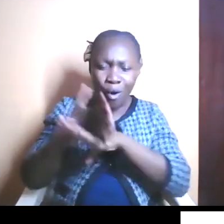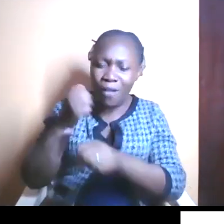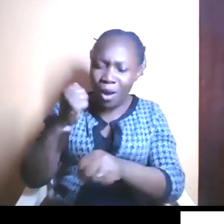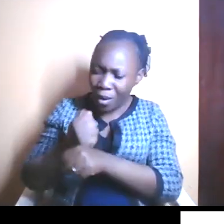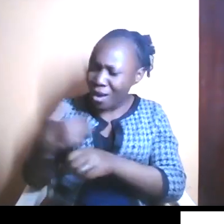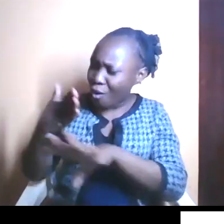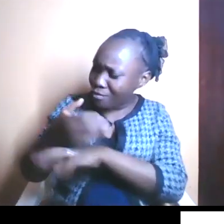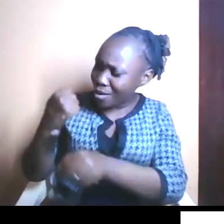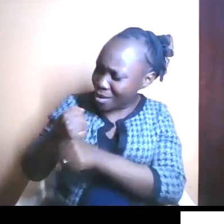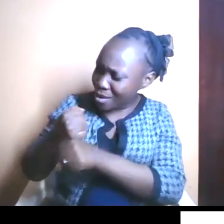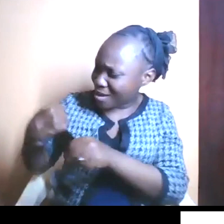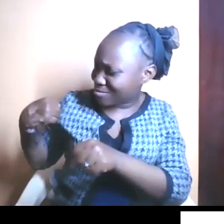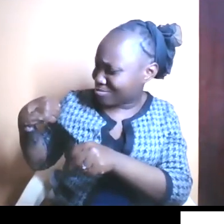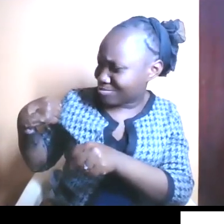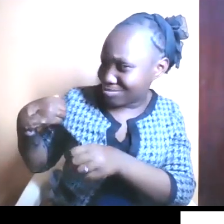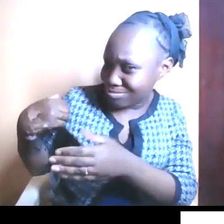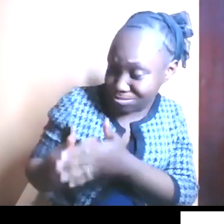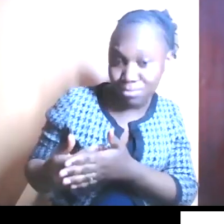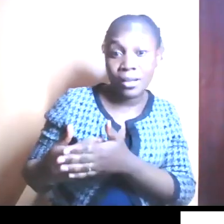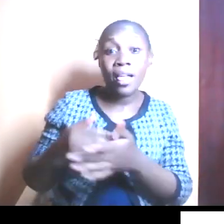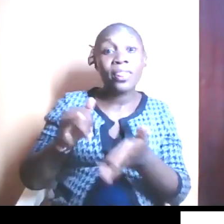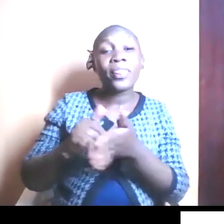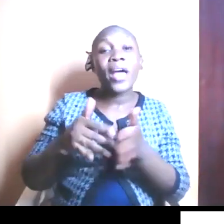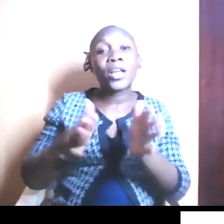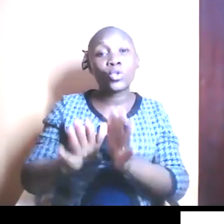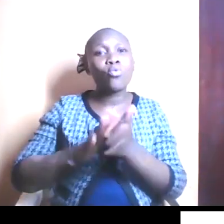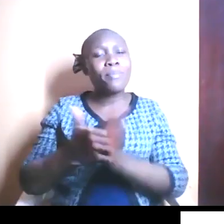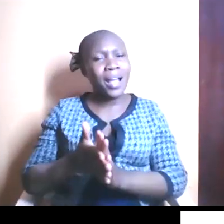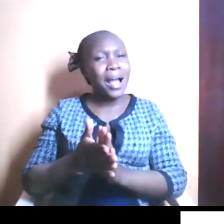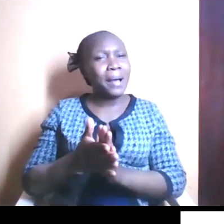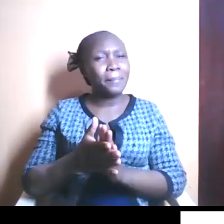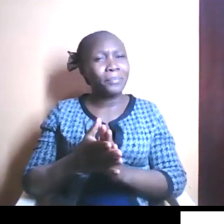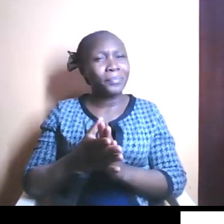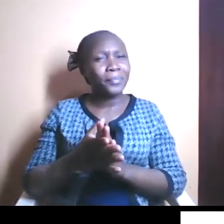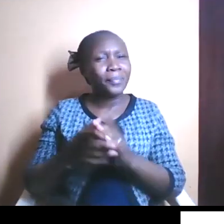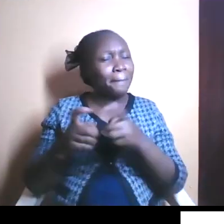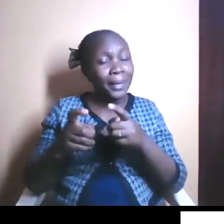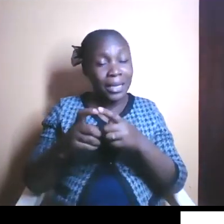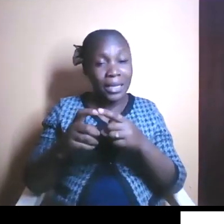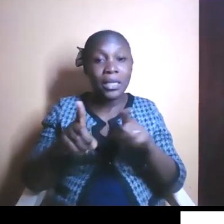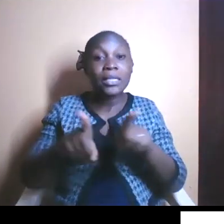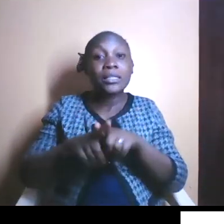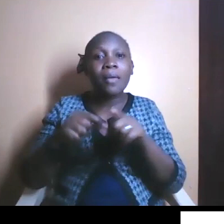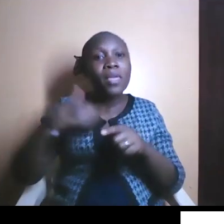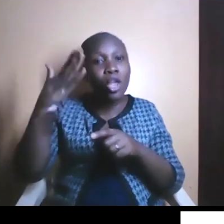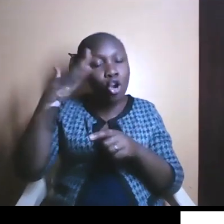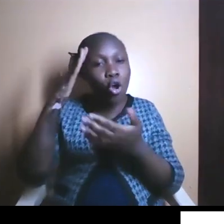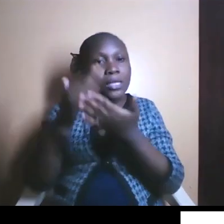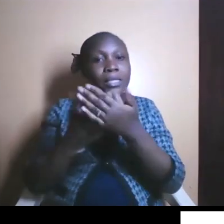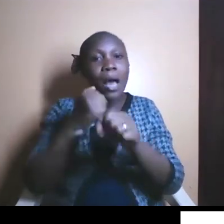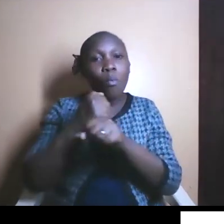wounded. There's constant bickering and even physical fights. I know of some workplaces where they say when